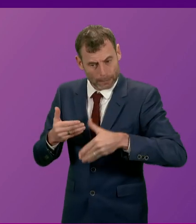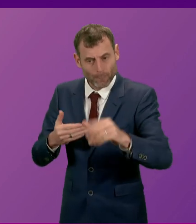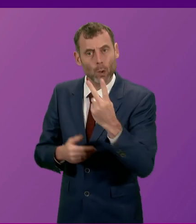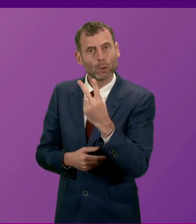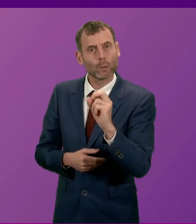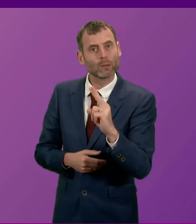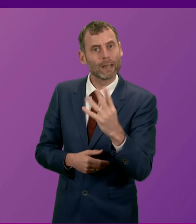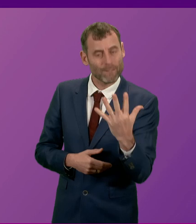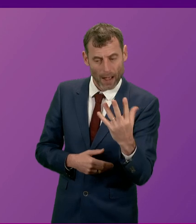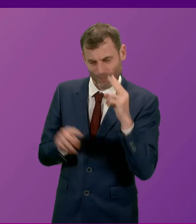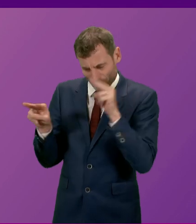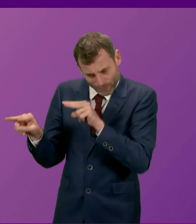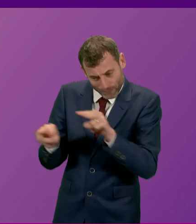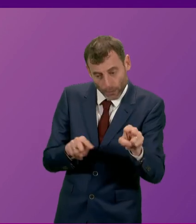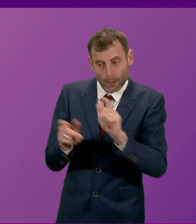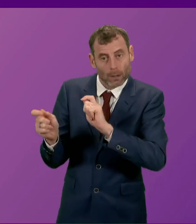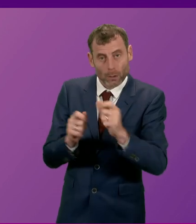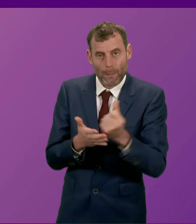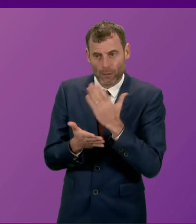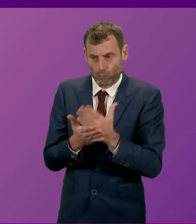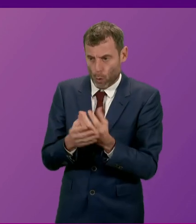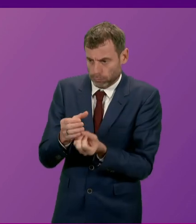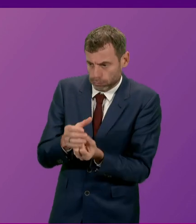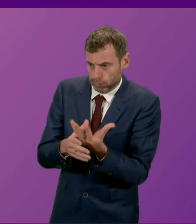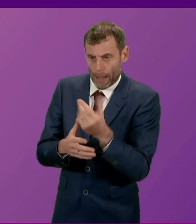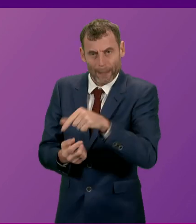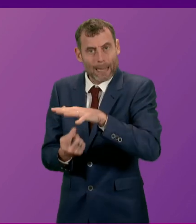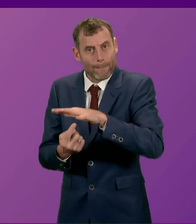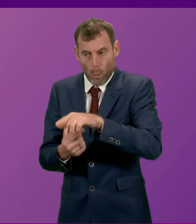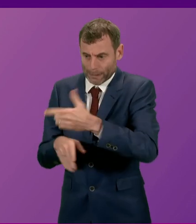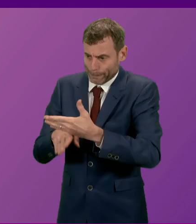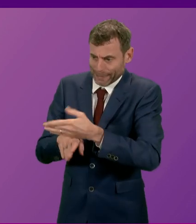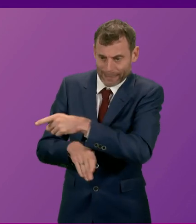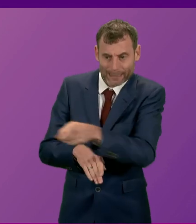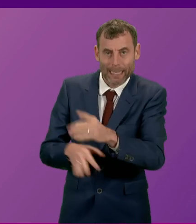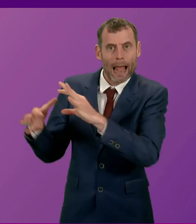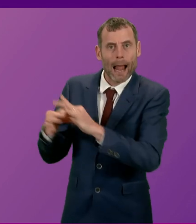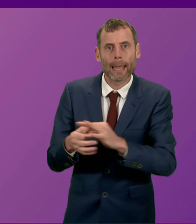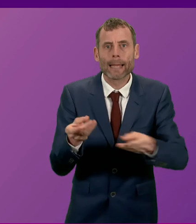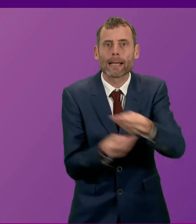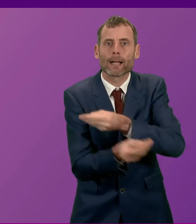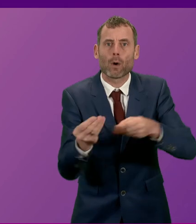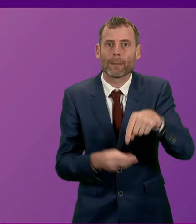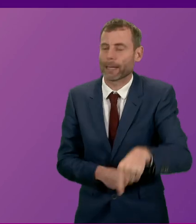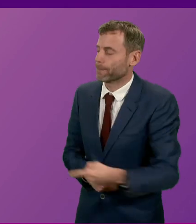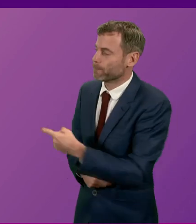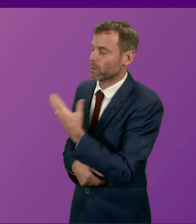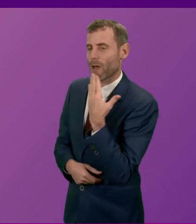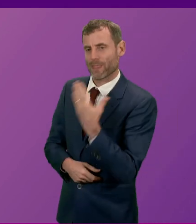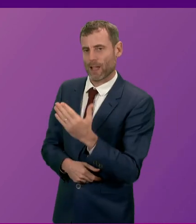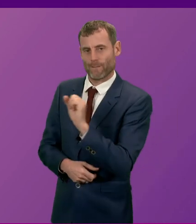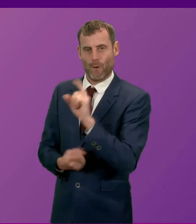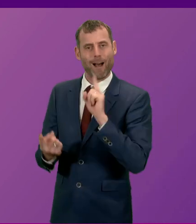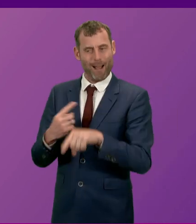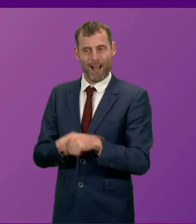the measures enhance these important economic sectors. Claire Adamson. Thank the First Minister for his answer. I heartily warm this